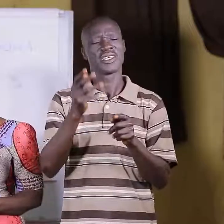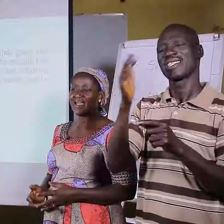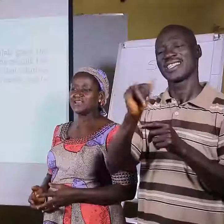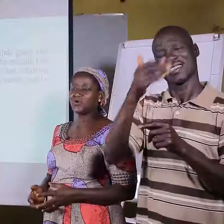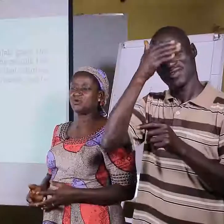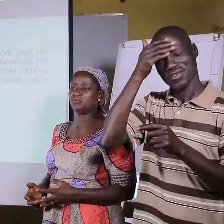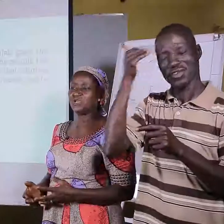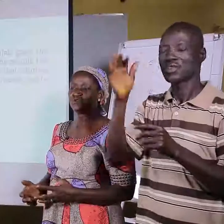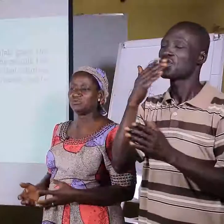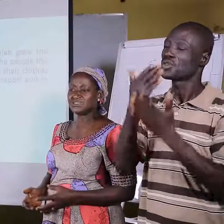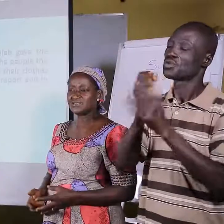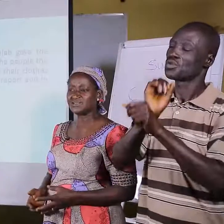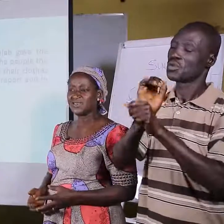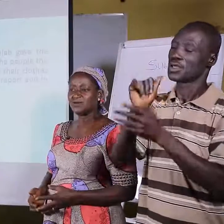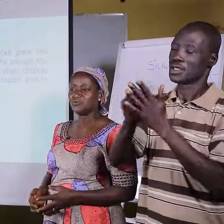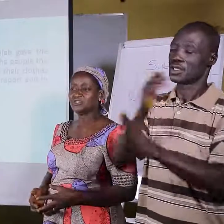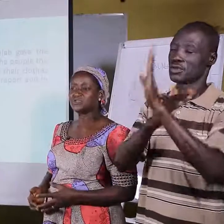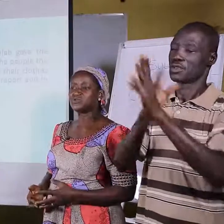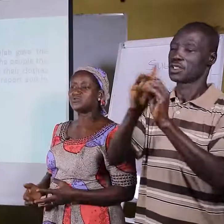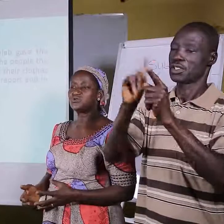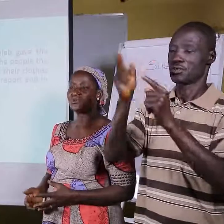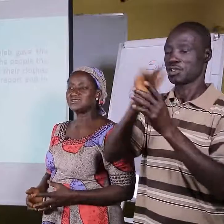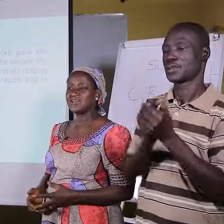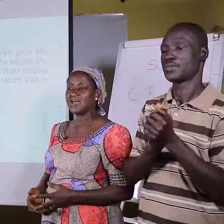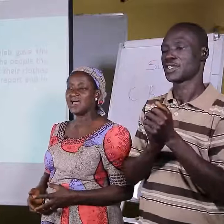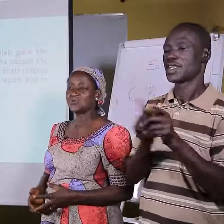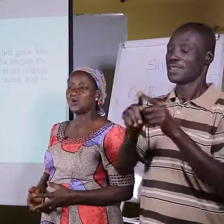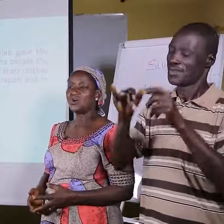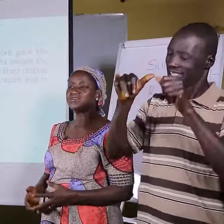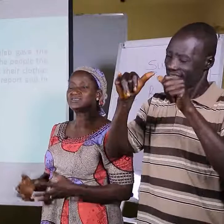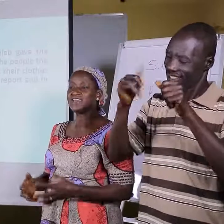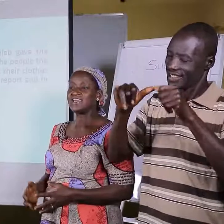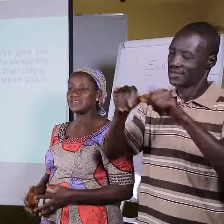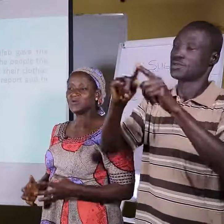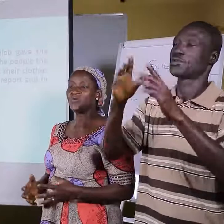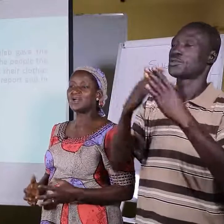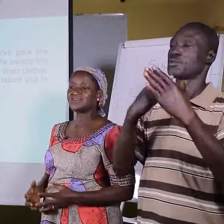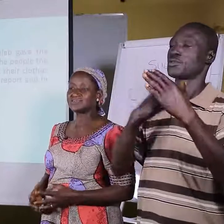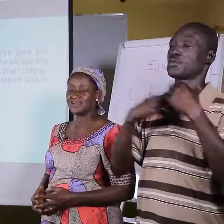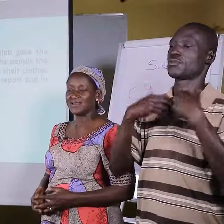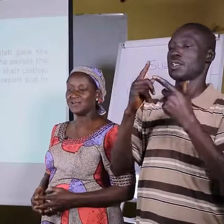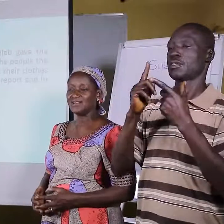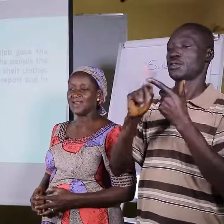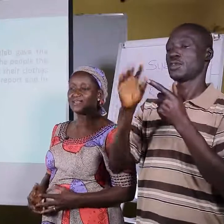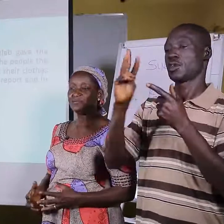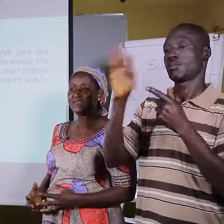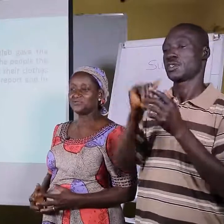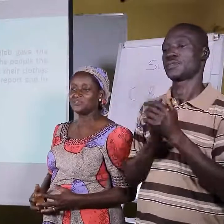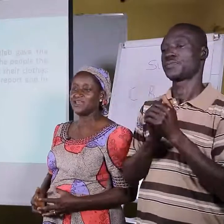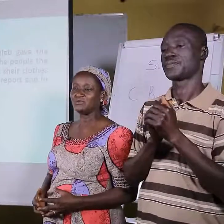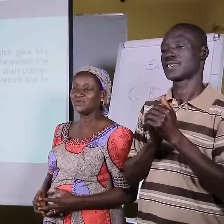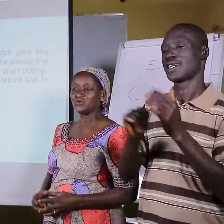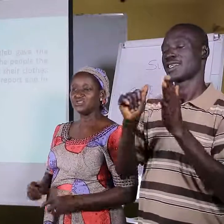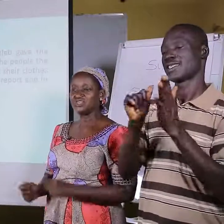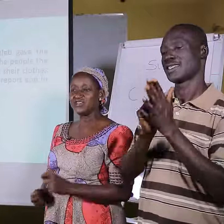manna, and they complained to Moses. Moses told God, and God sent quails like meat